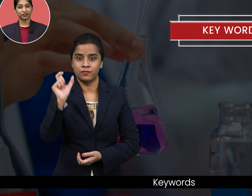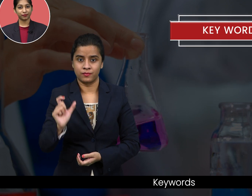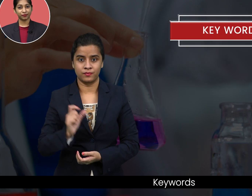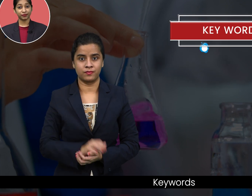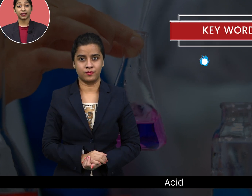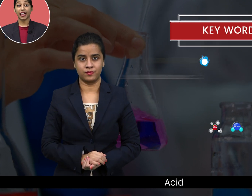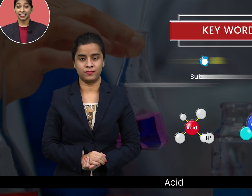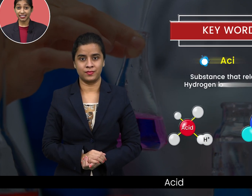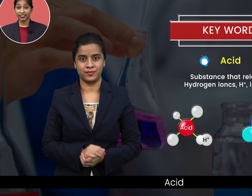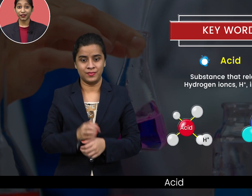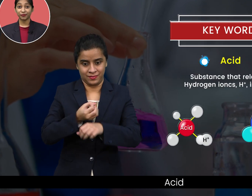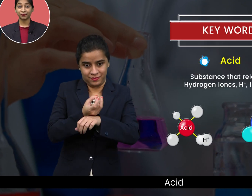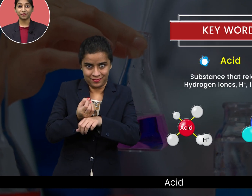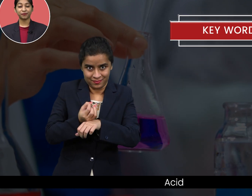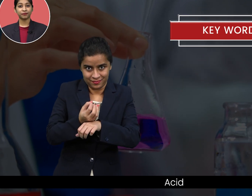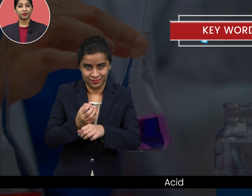Keywords: acid,